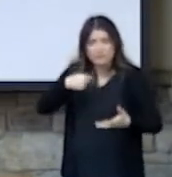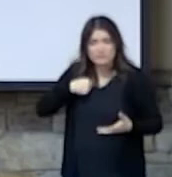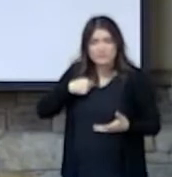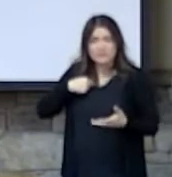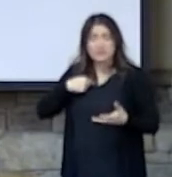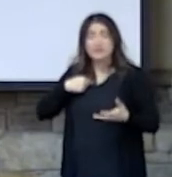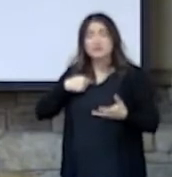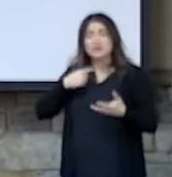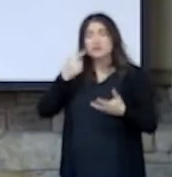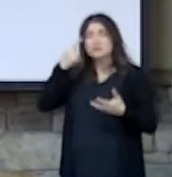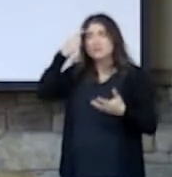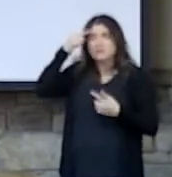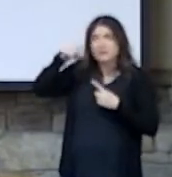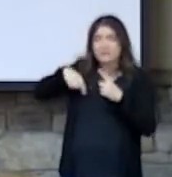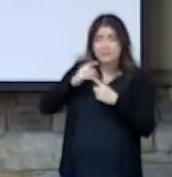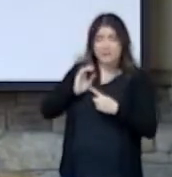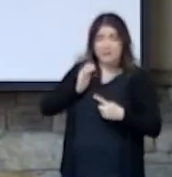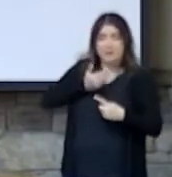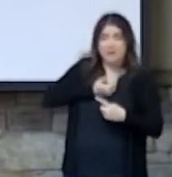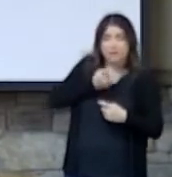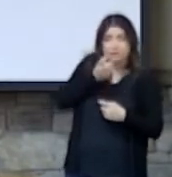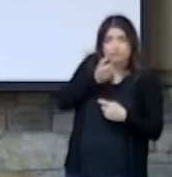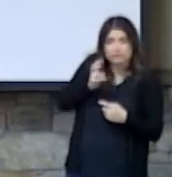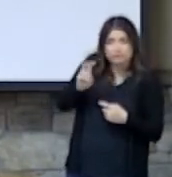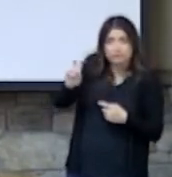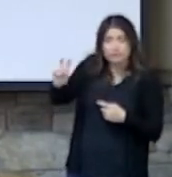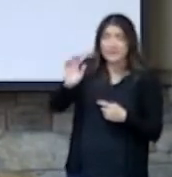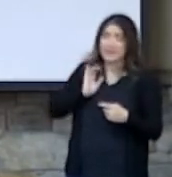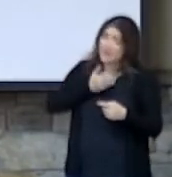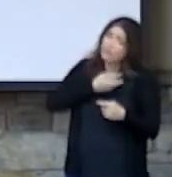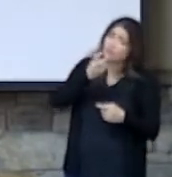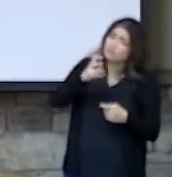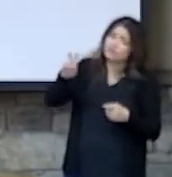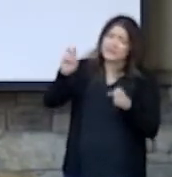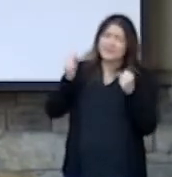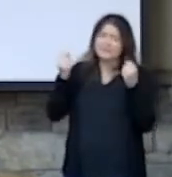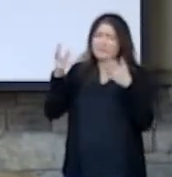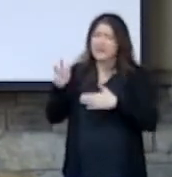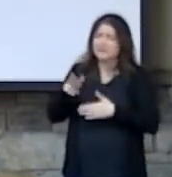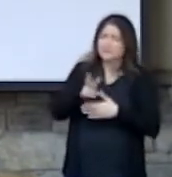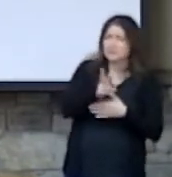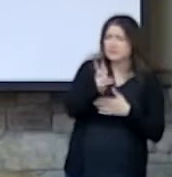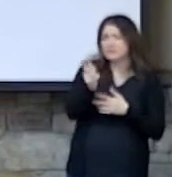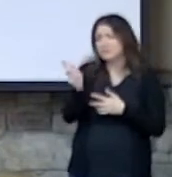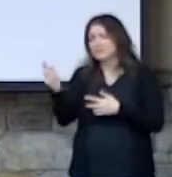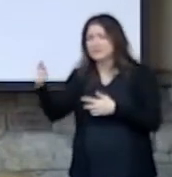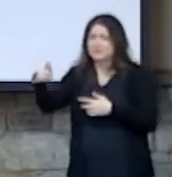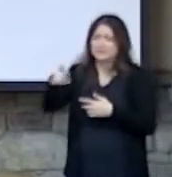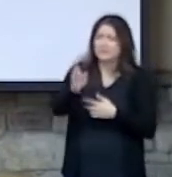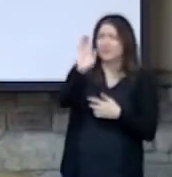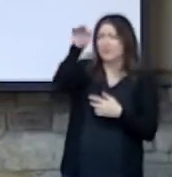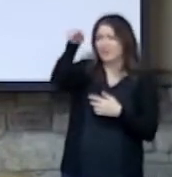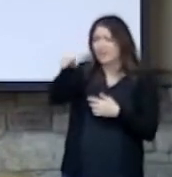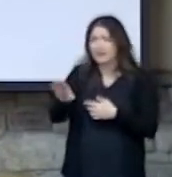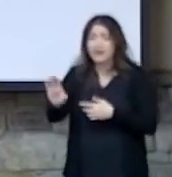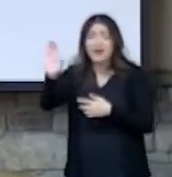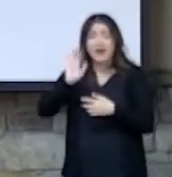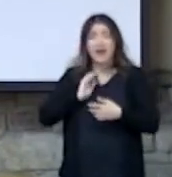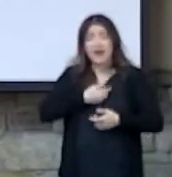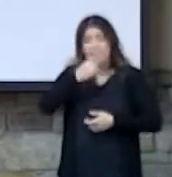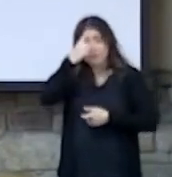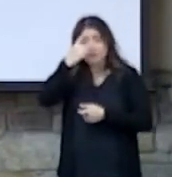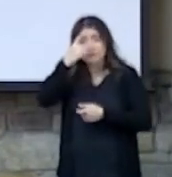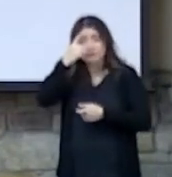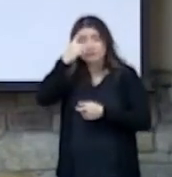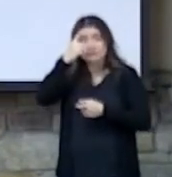as we think about our journey, and our journey has many twists and turns, doesn't it? Our journey of faith is at